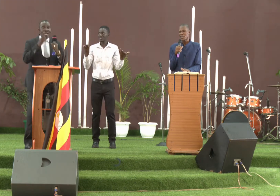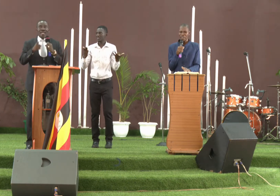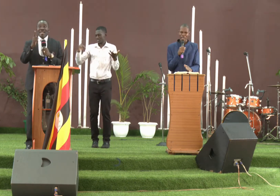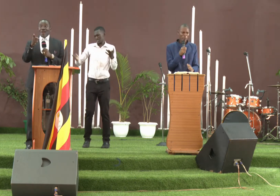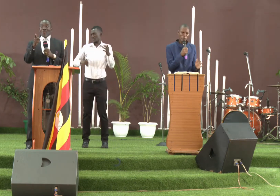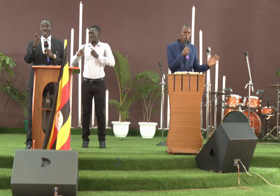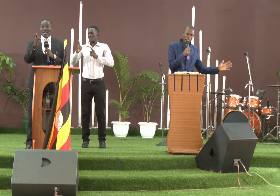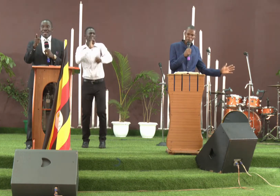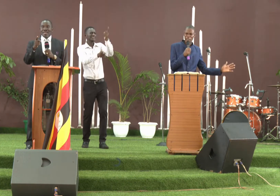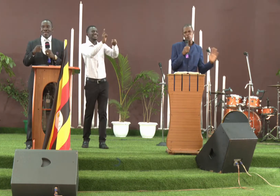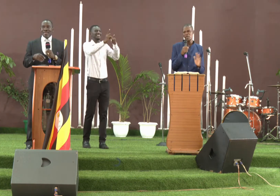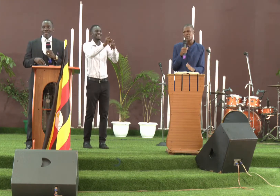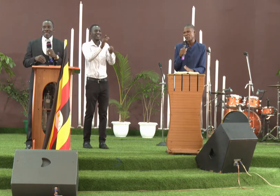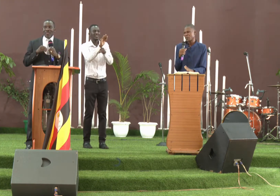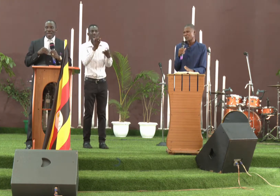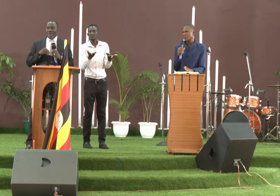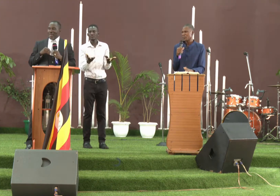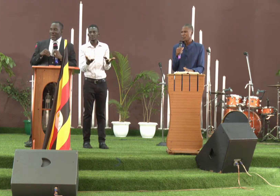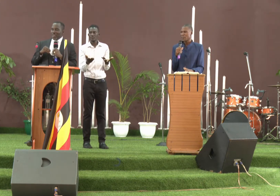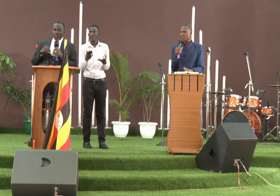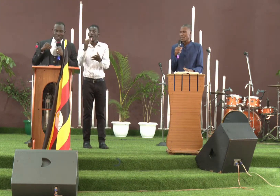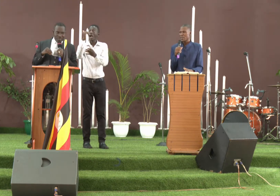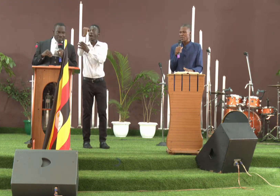I dreamed. Not content with this one.